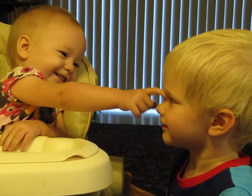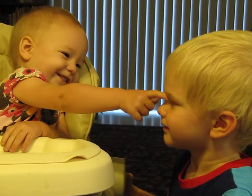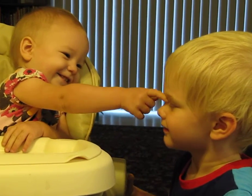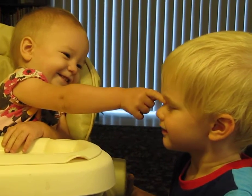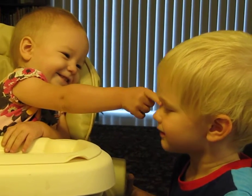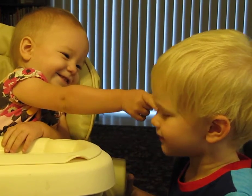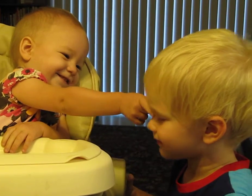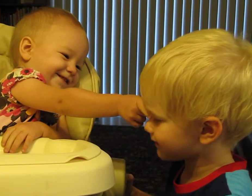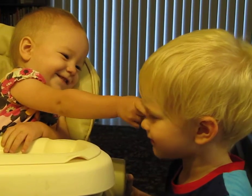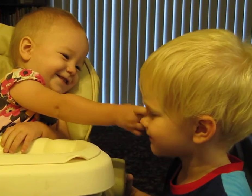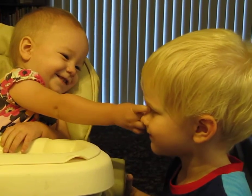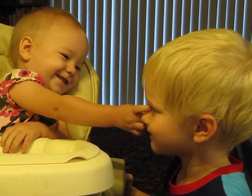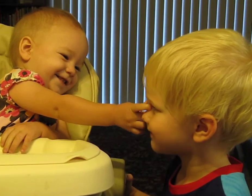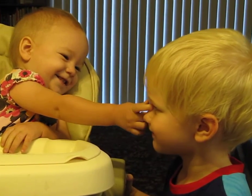There's Kaden's